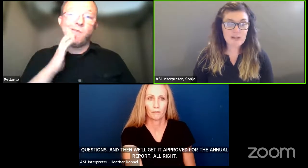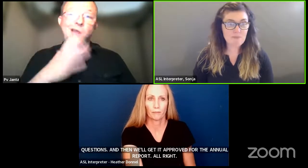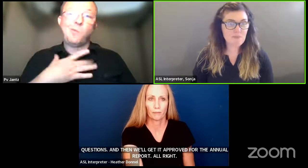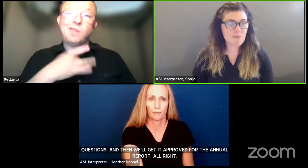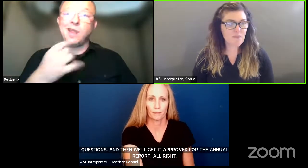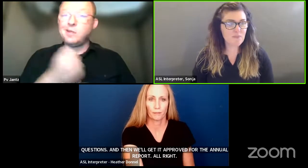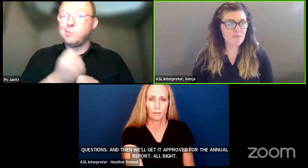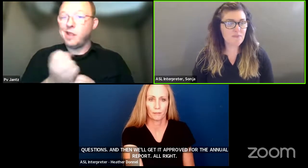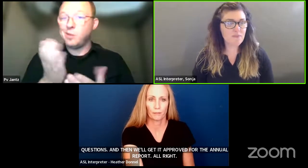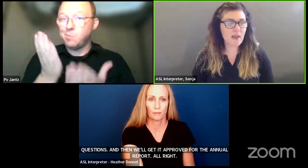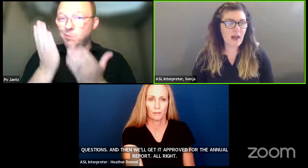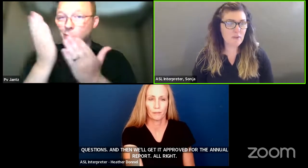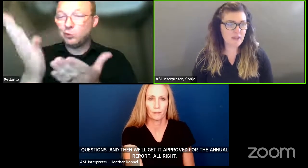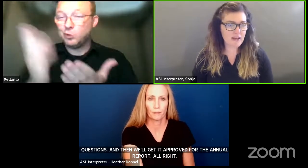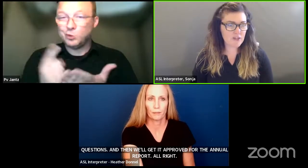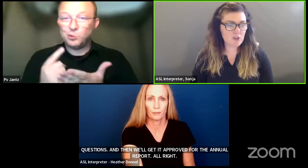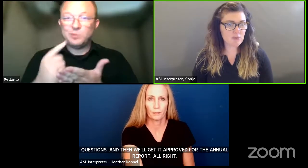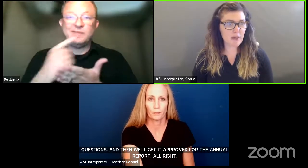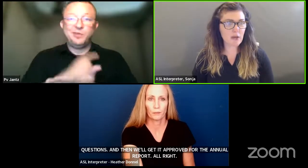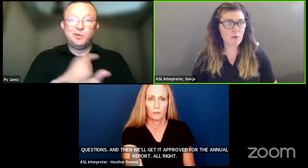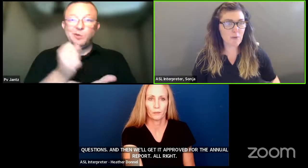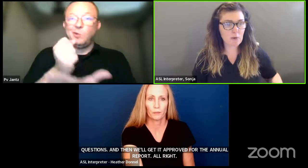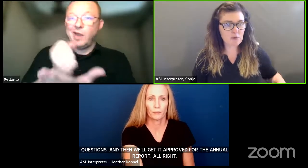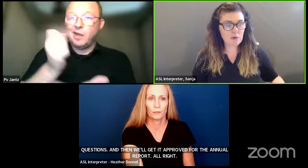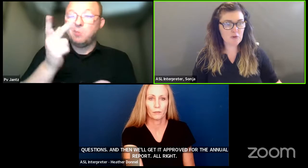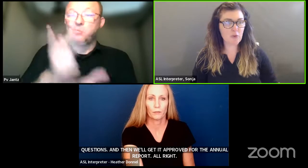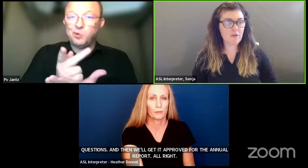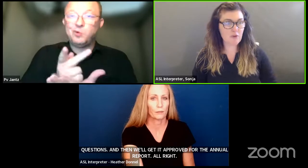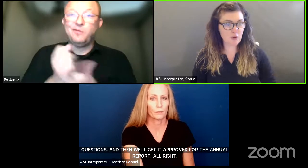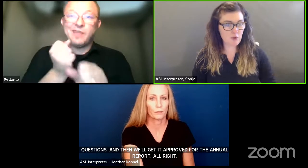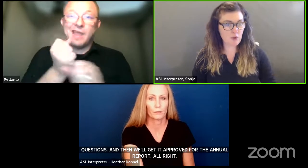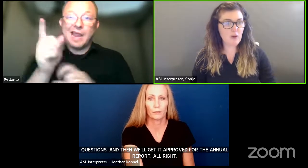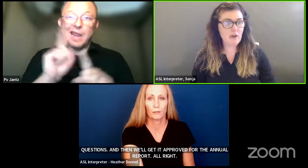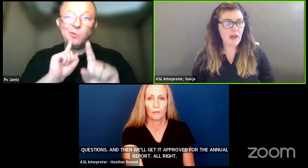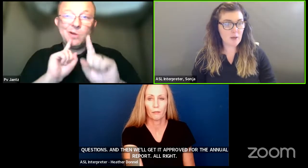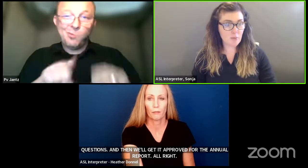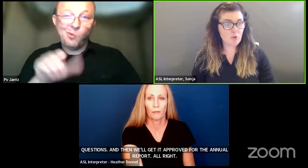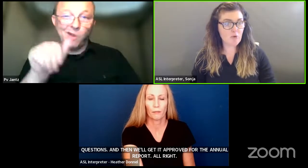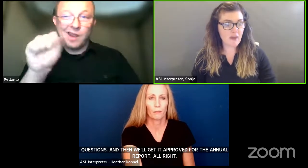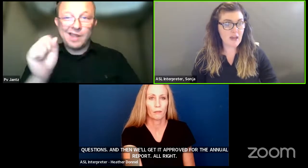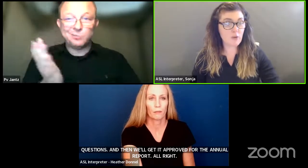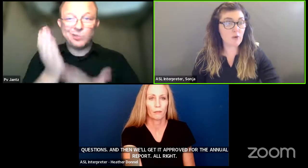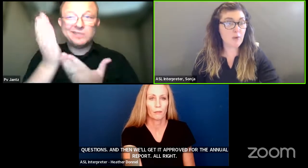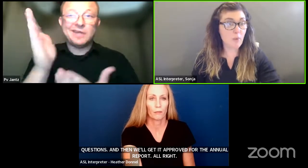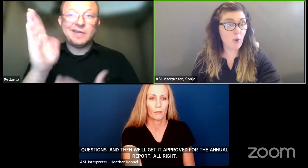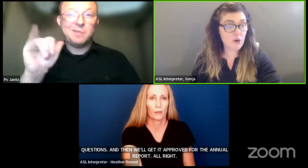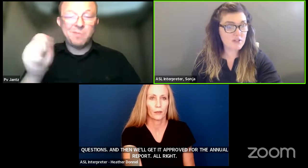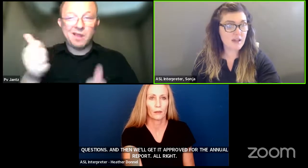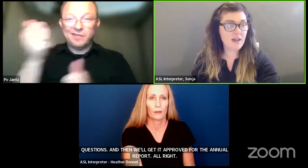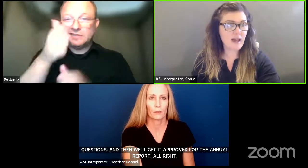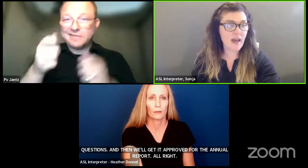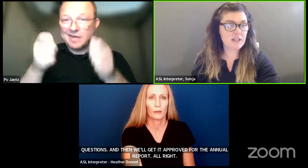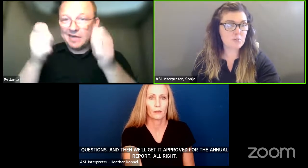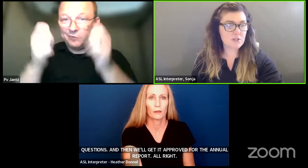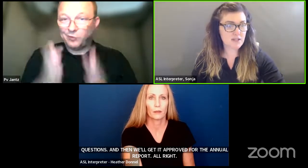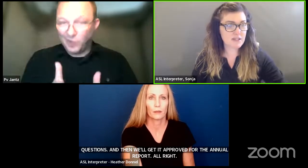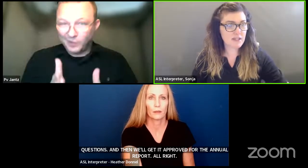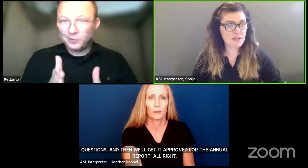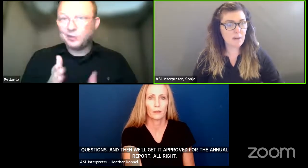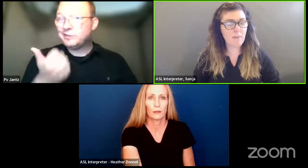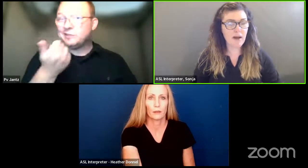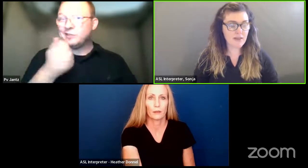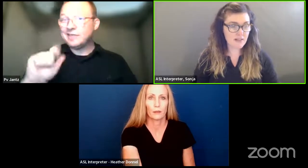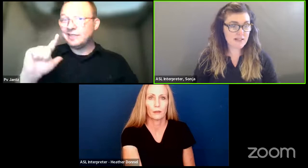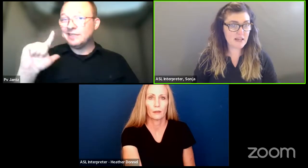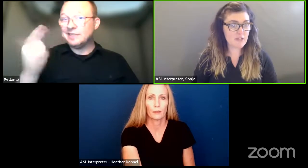All right. I would like to make a proposal to review and approve the annual report as